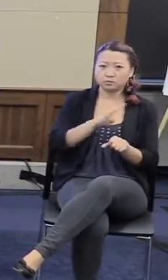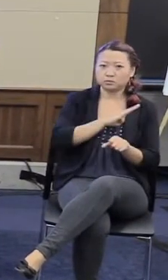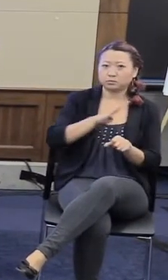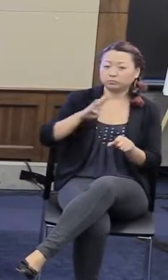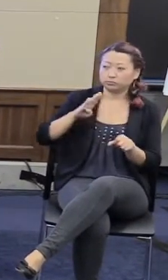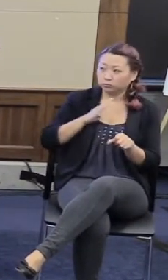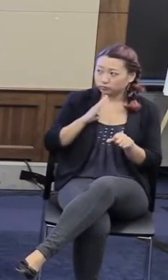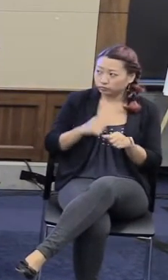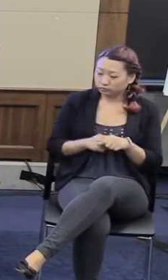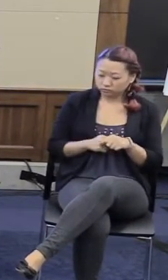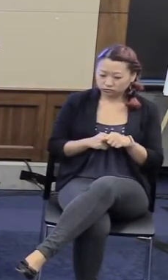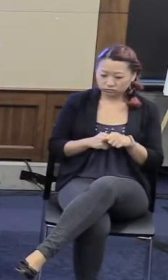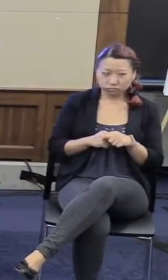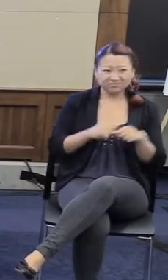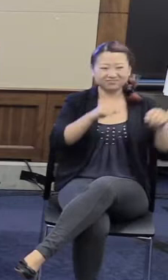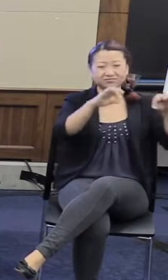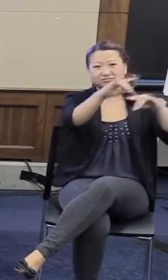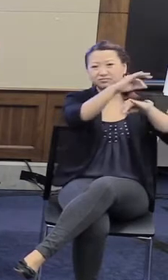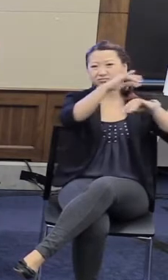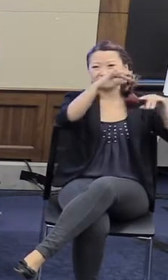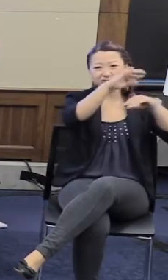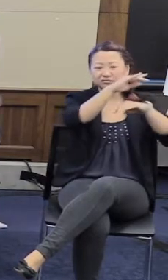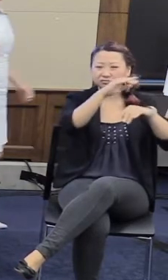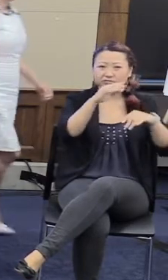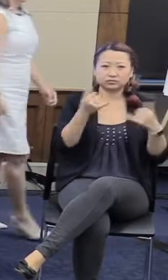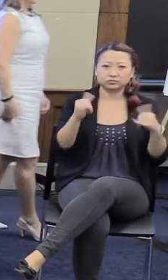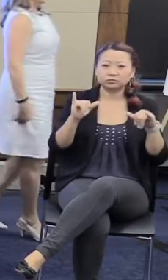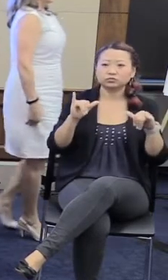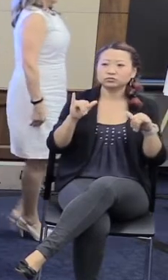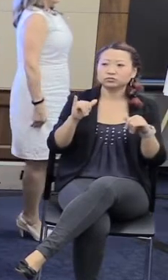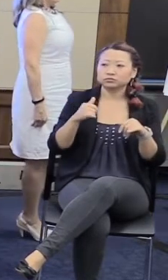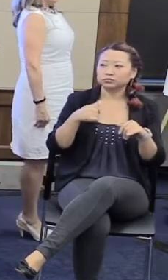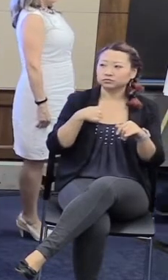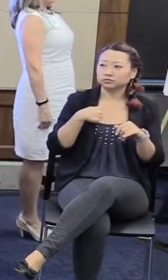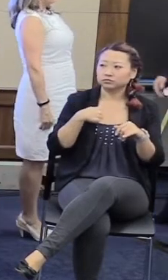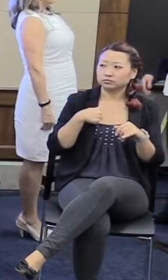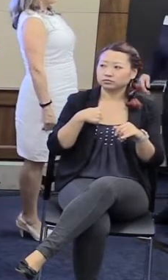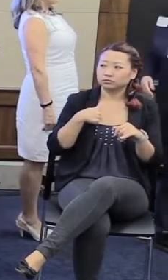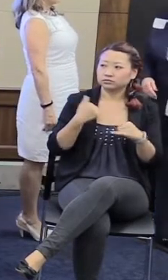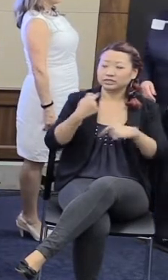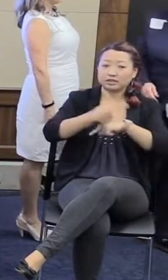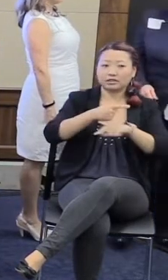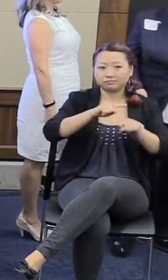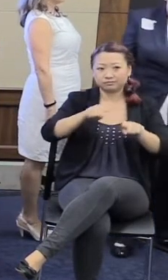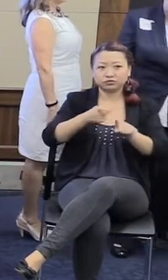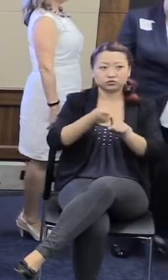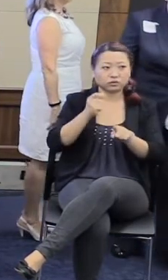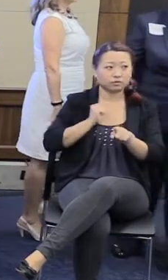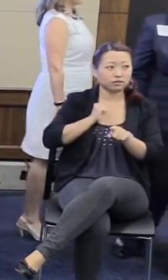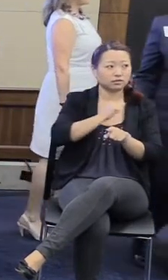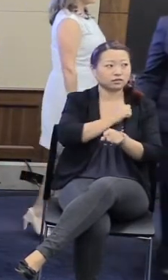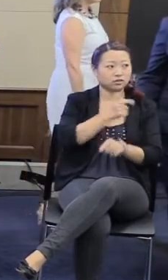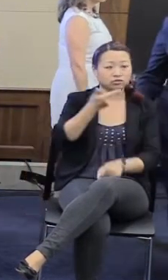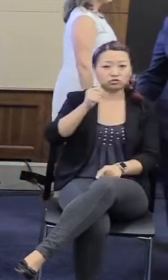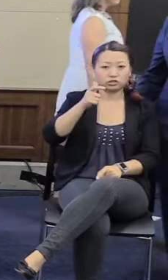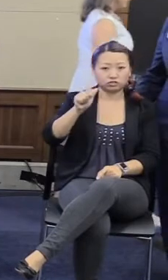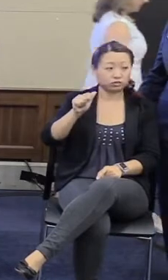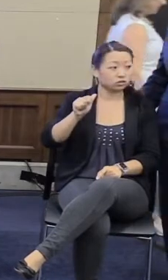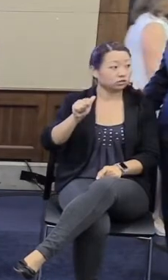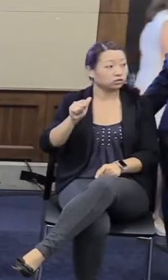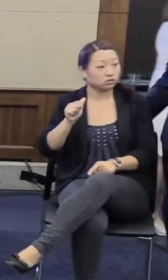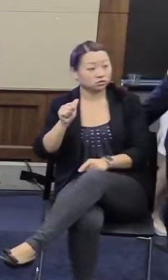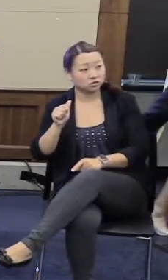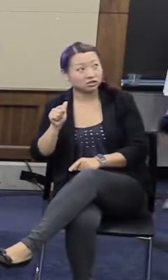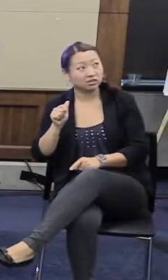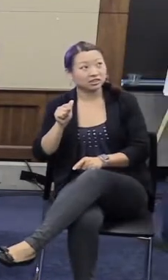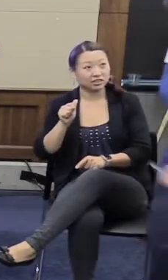Vincenzo Piscopo, here today from Atlanta, Georgia. Vincenzo has worked at the